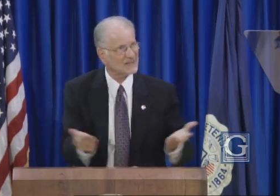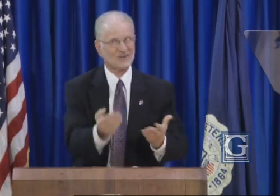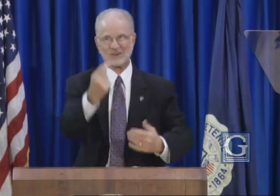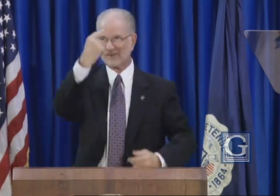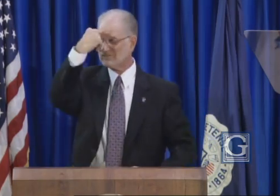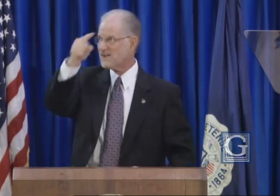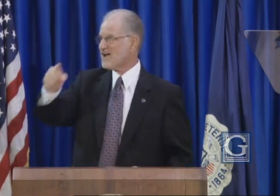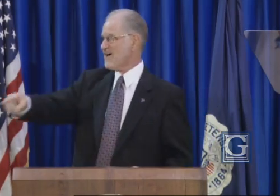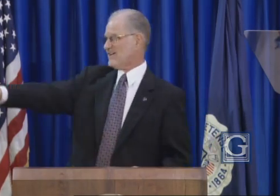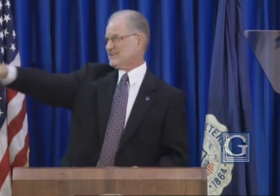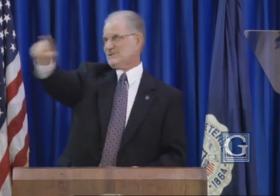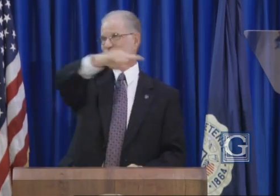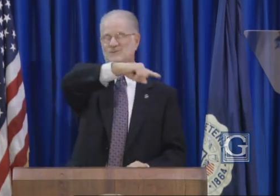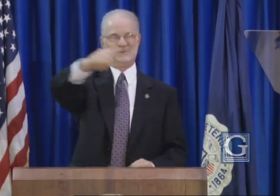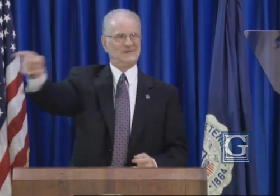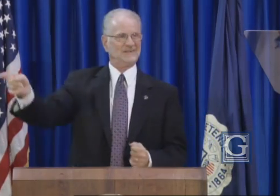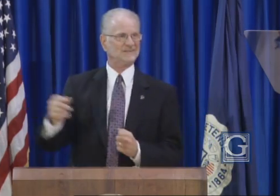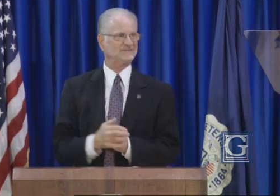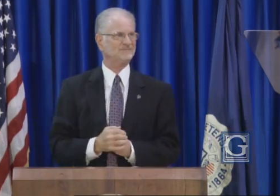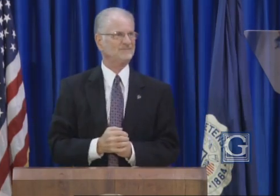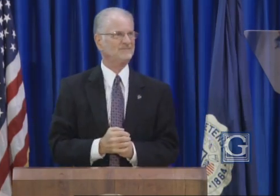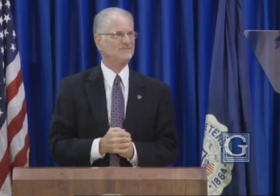We are here for you.